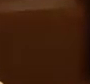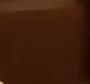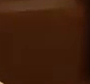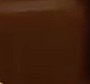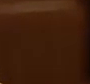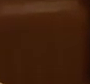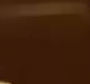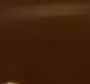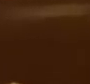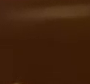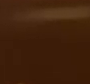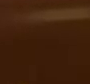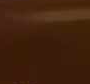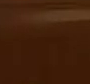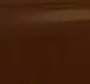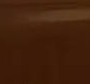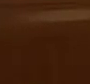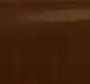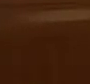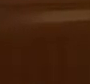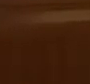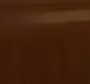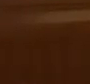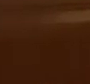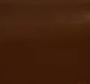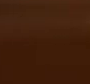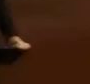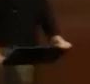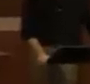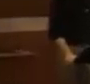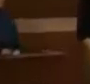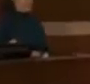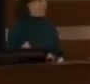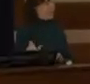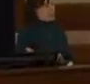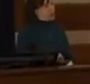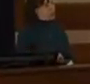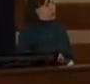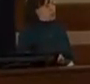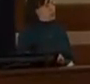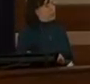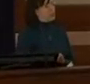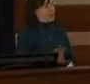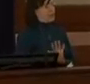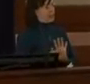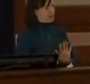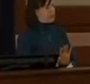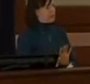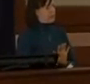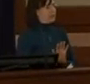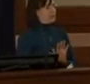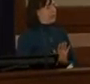but now I've got the same name of the school. But all that's new. This is just an article